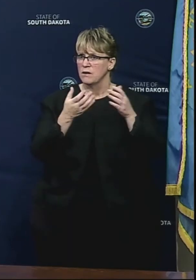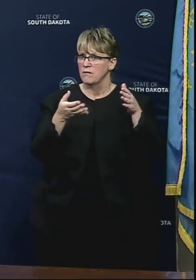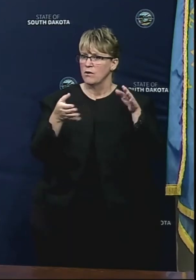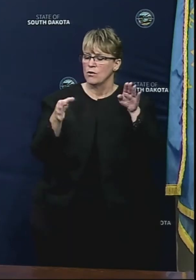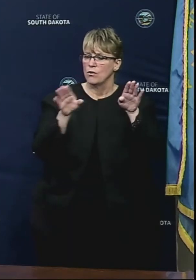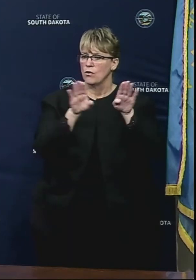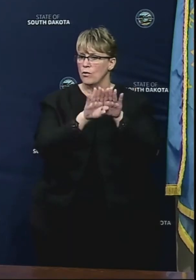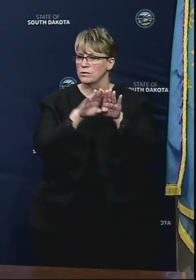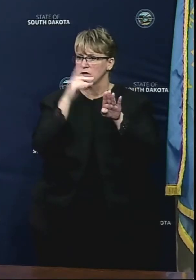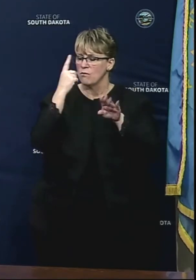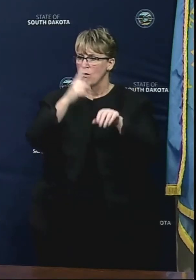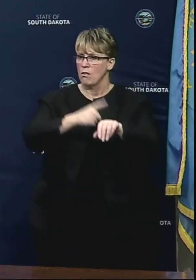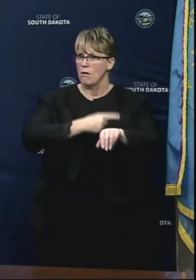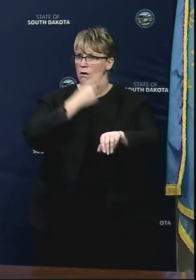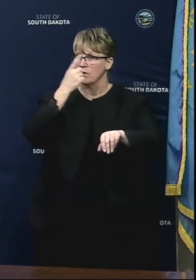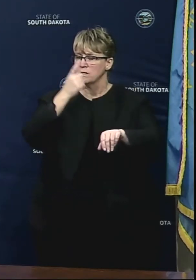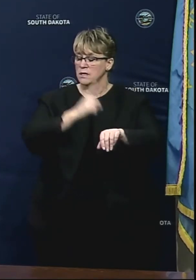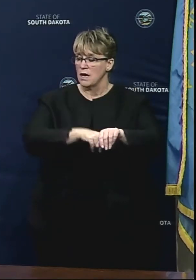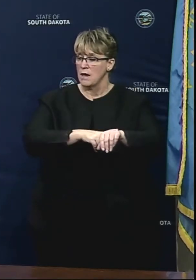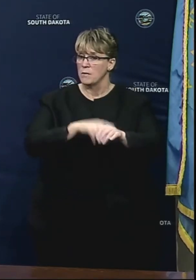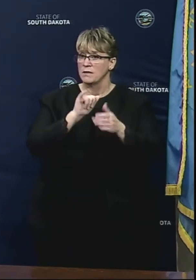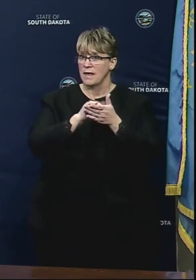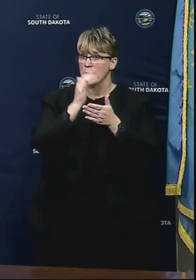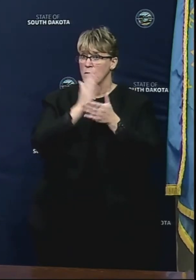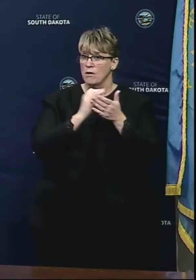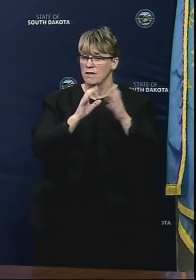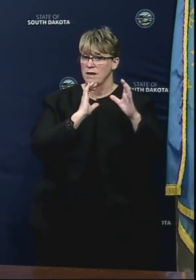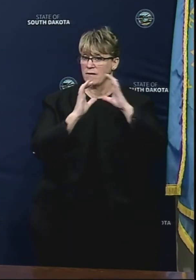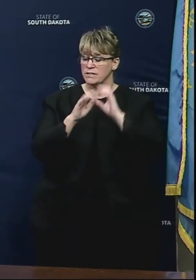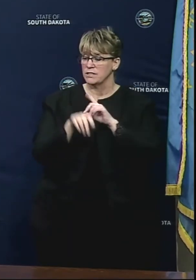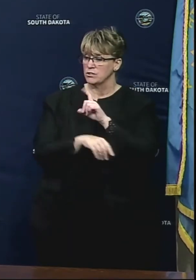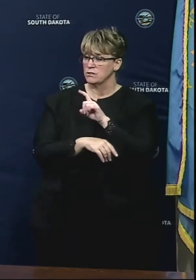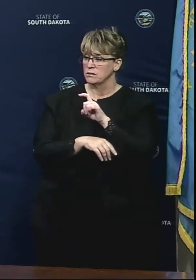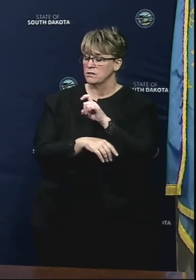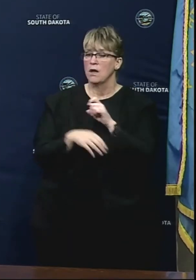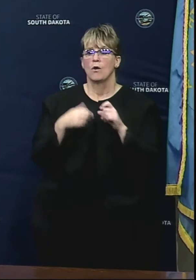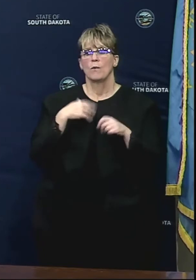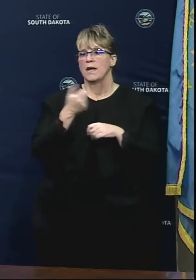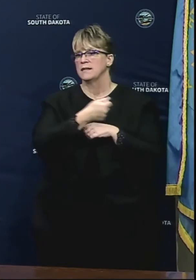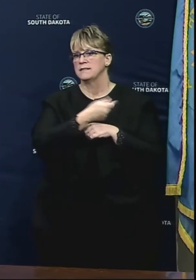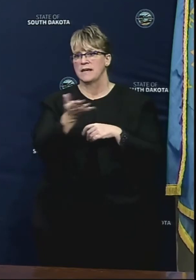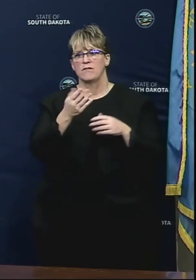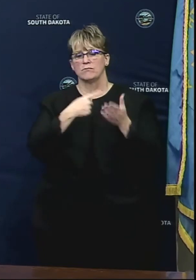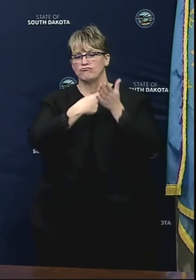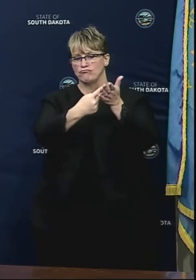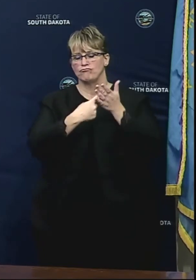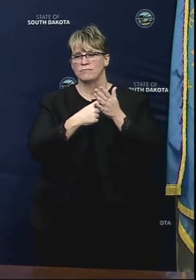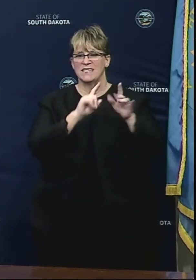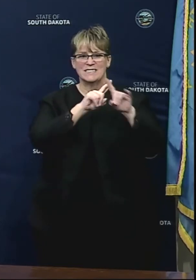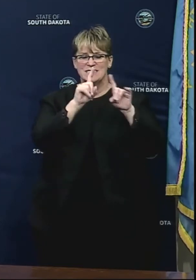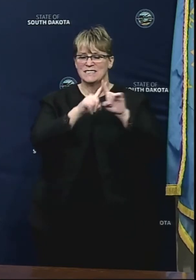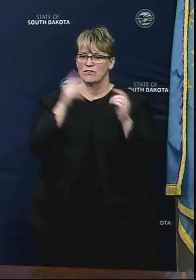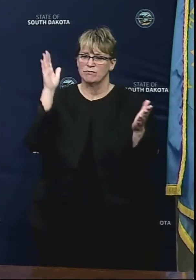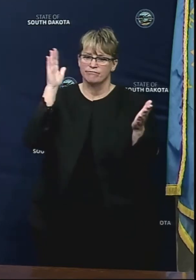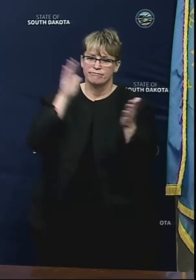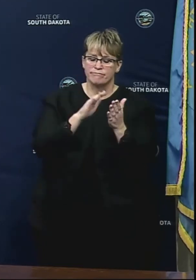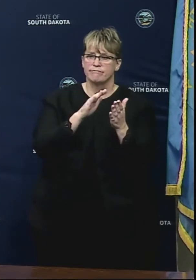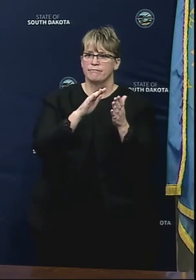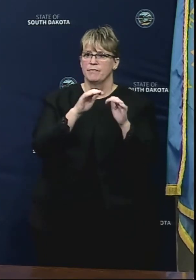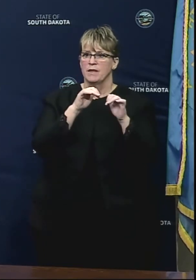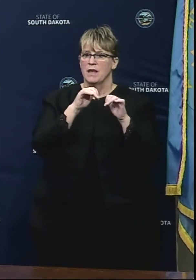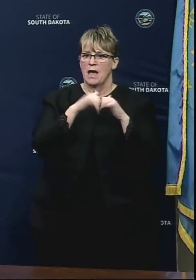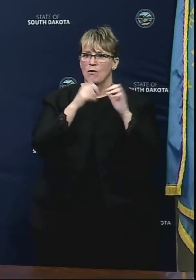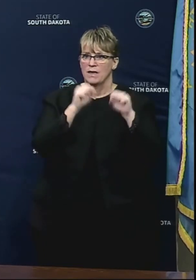for a longer period of time was part of those talks. We had several discussions about different mitigation measures that they